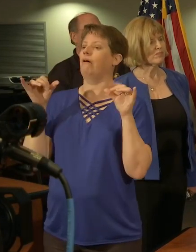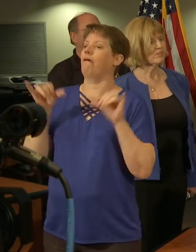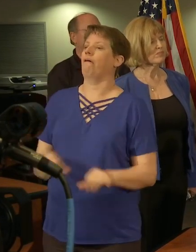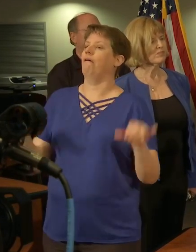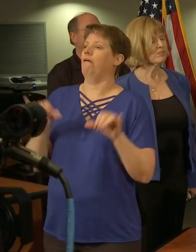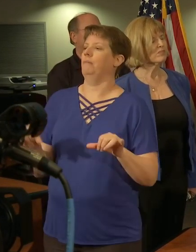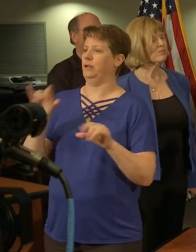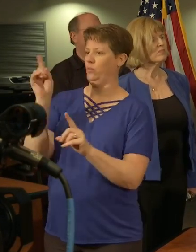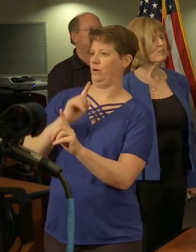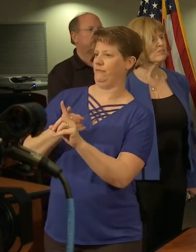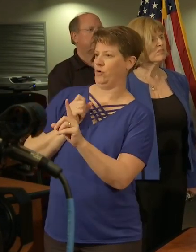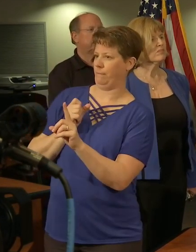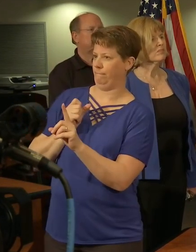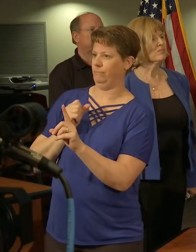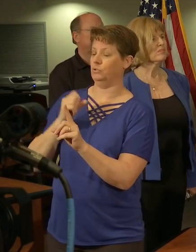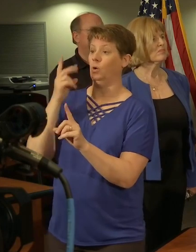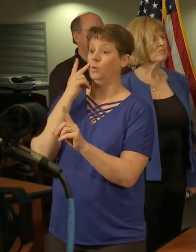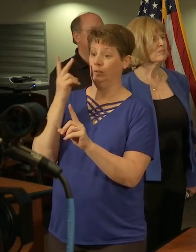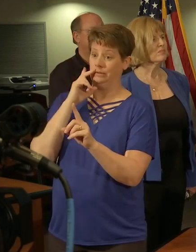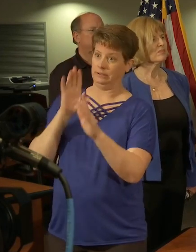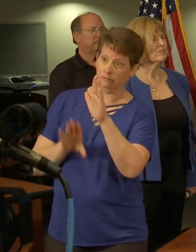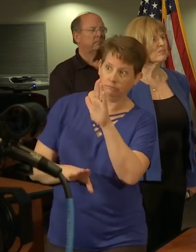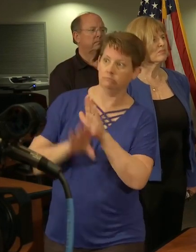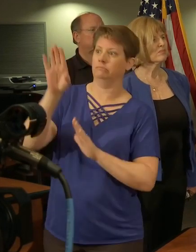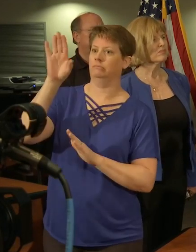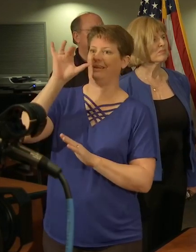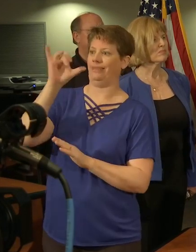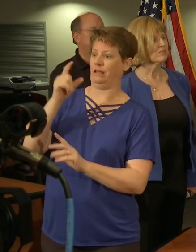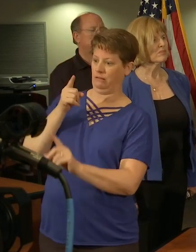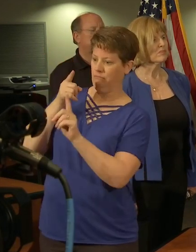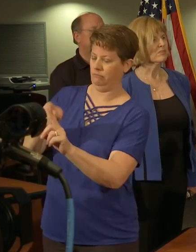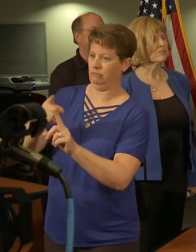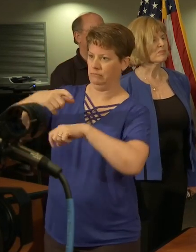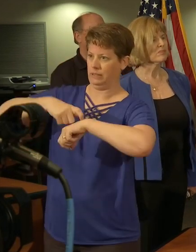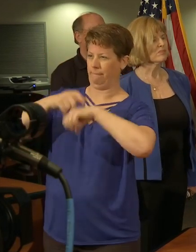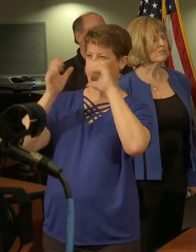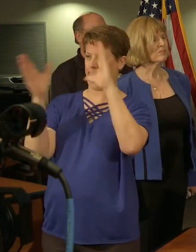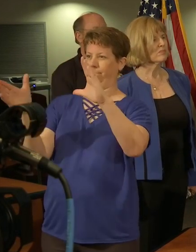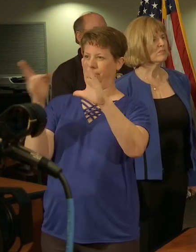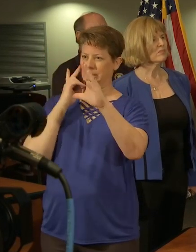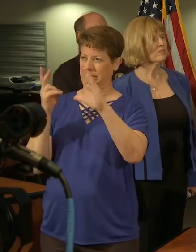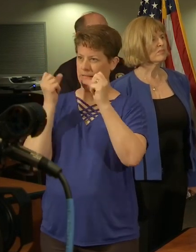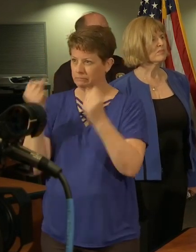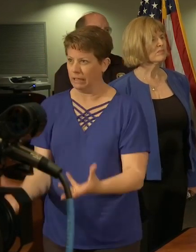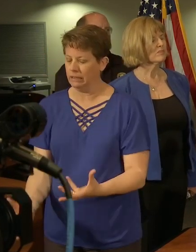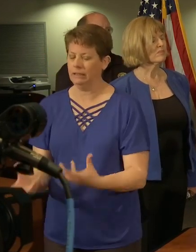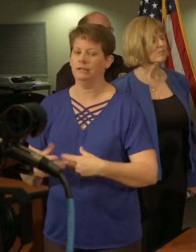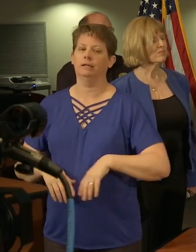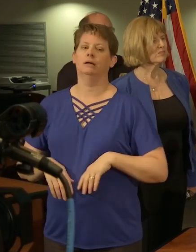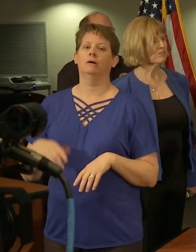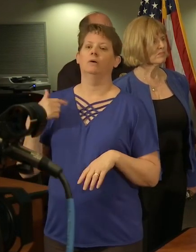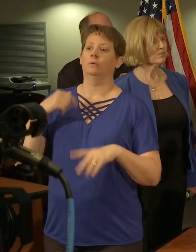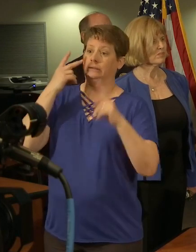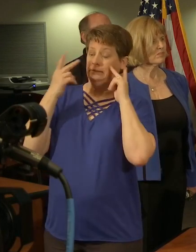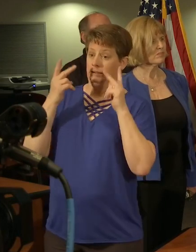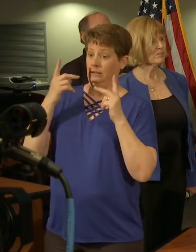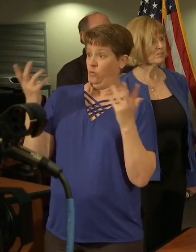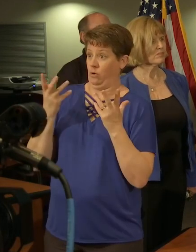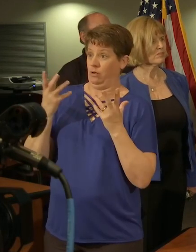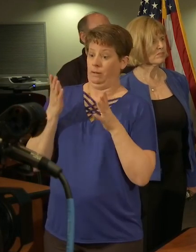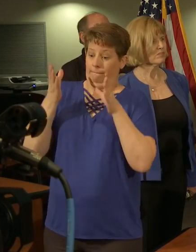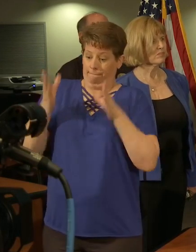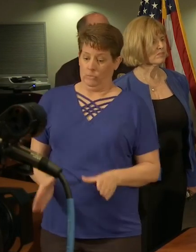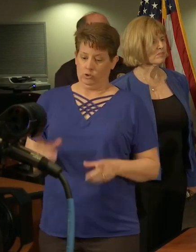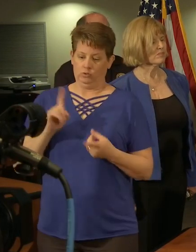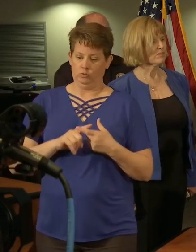And we would see a large spike in cases at one point in time. And so what we do know is that we're seeing person-to-person